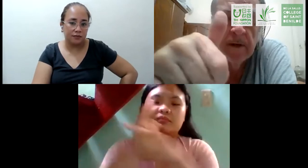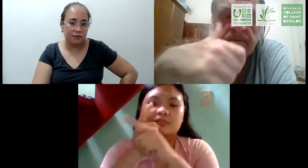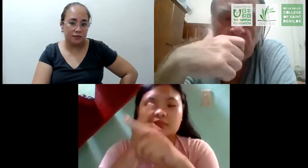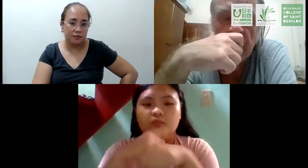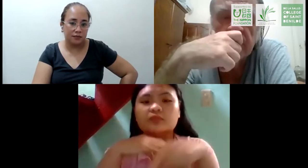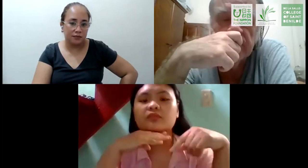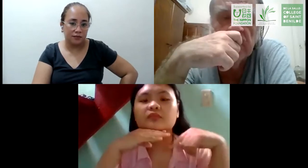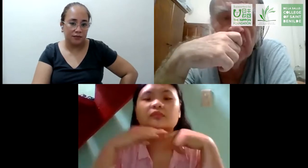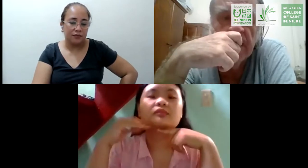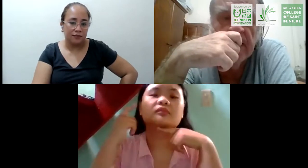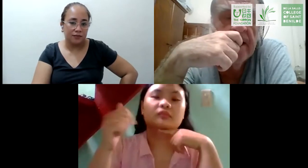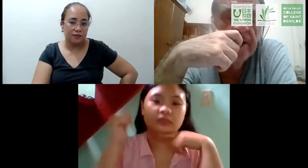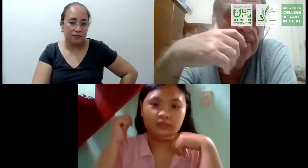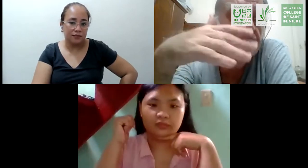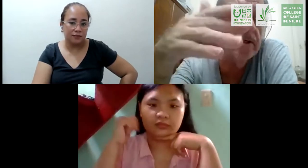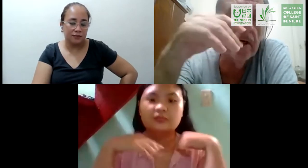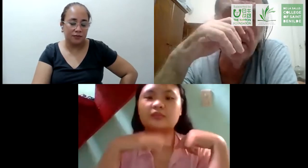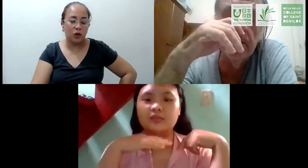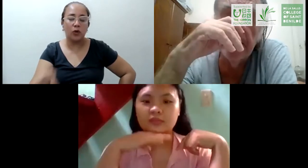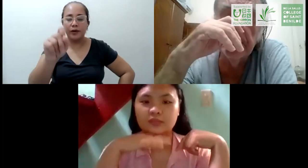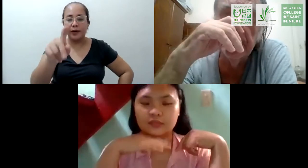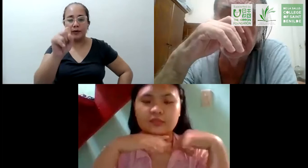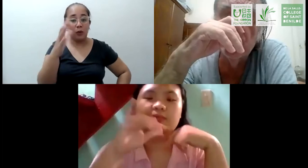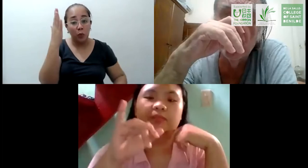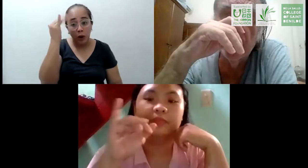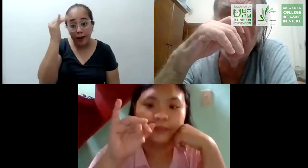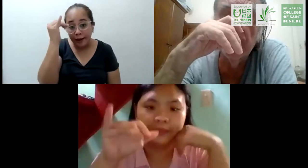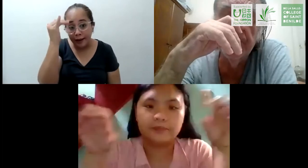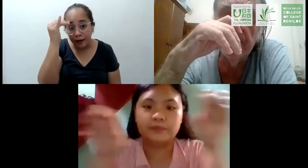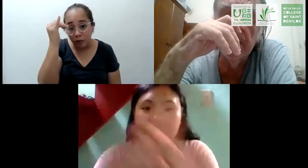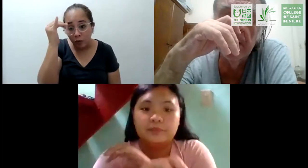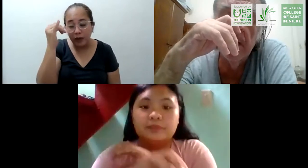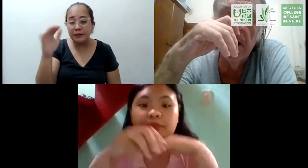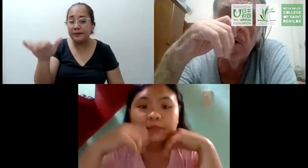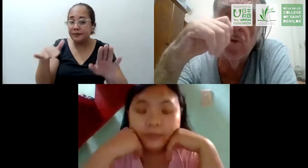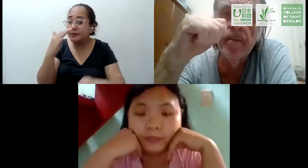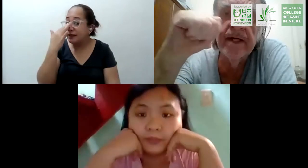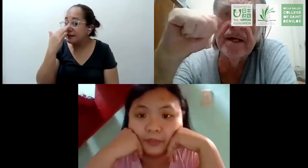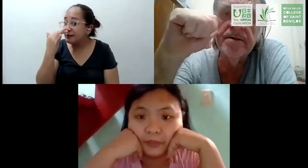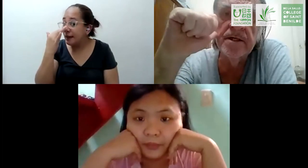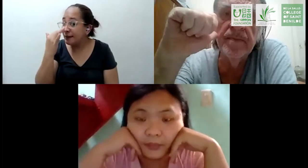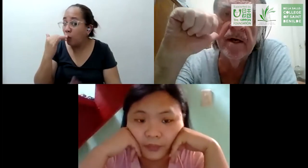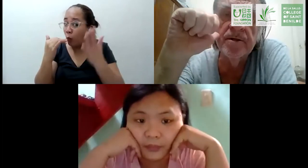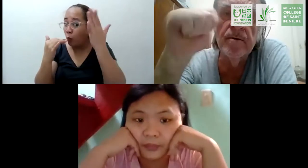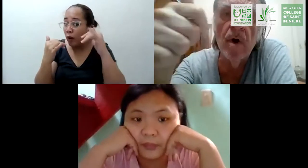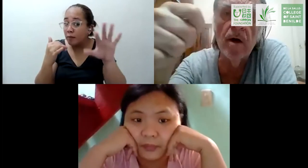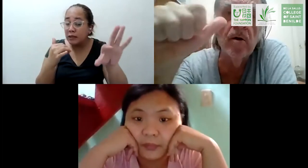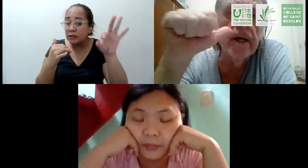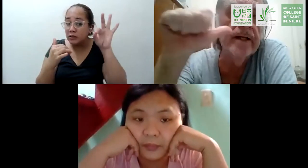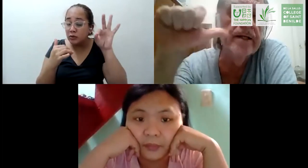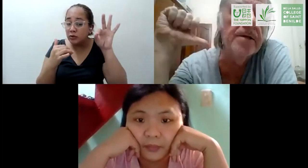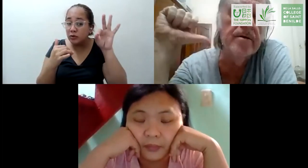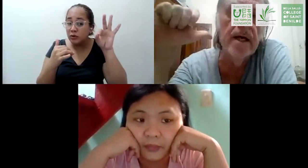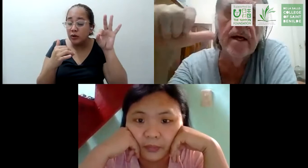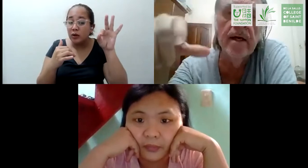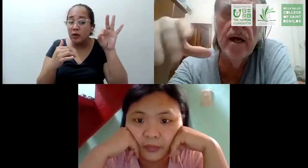Yeah. Okay. Okay. Okay. The reason, Nat, the reason why I would pick a woman next is because tomorrow